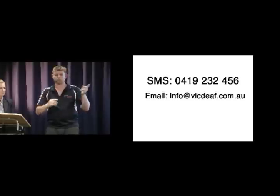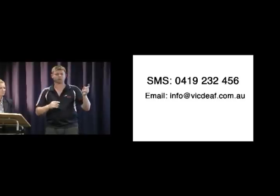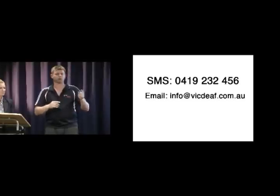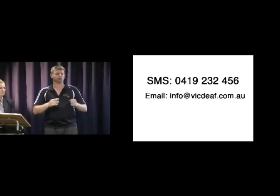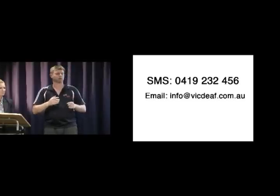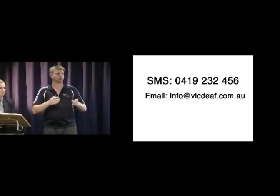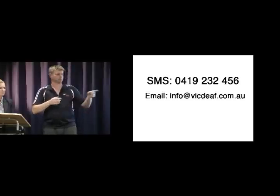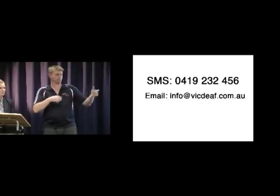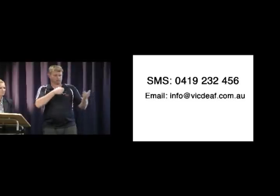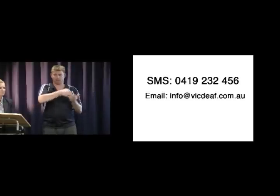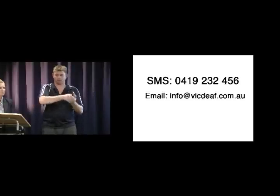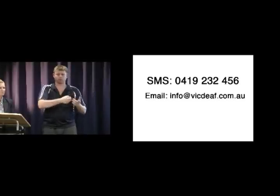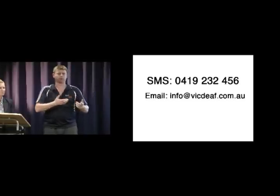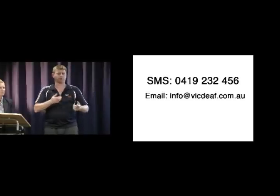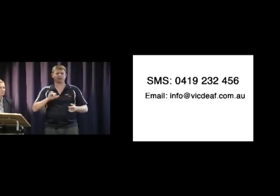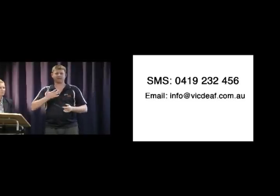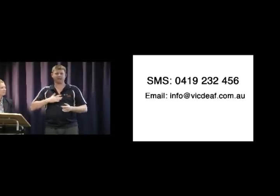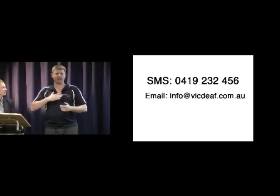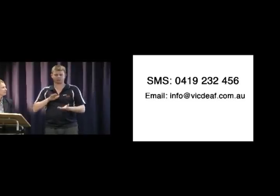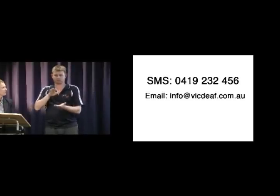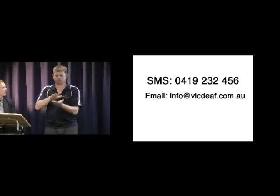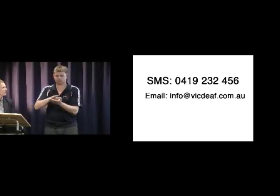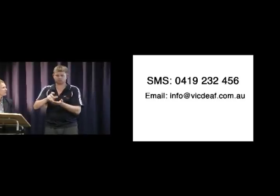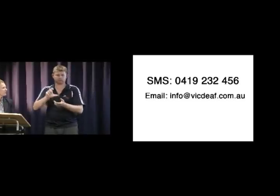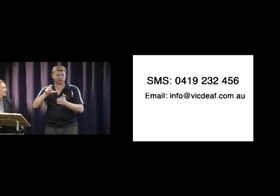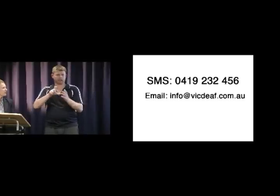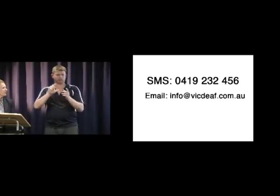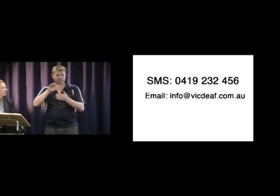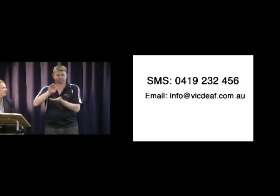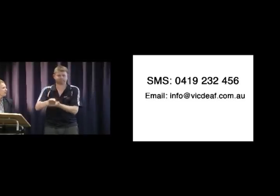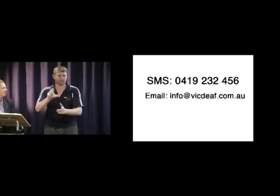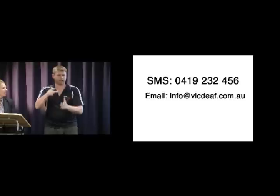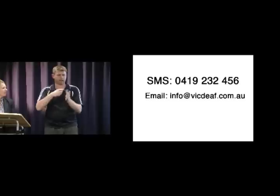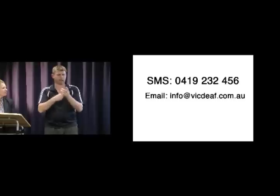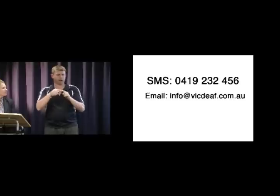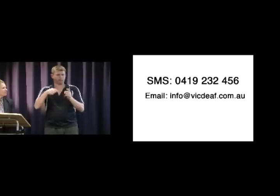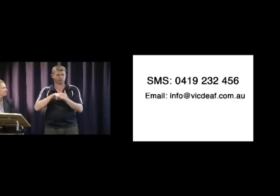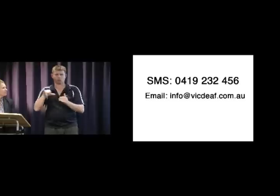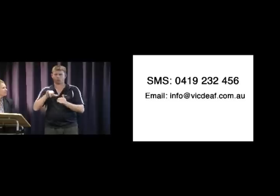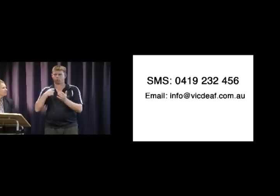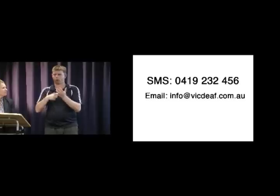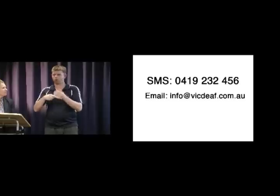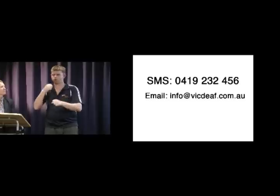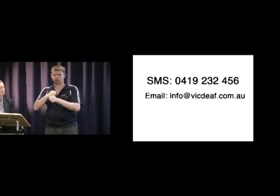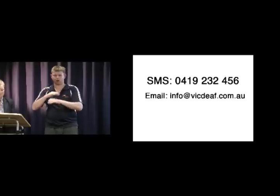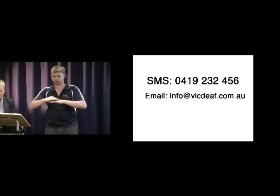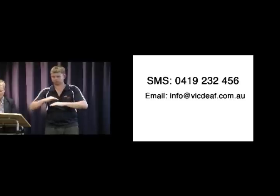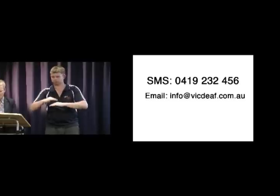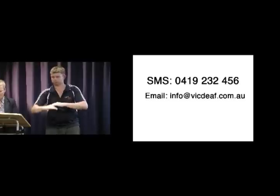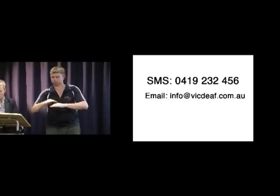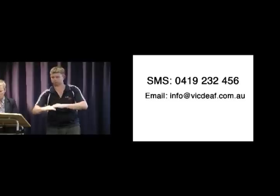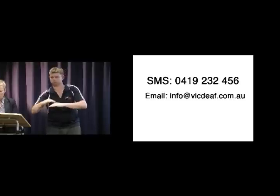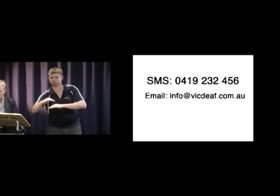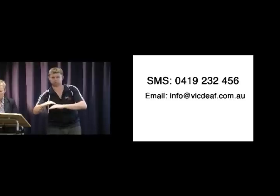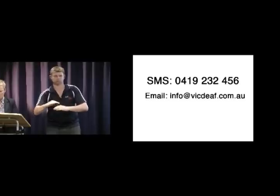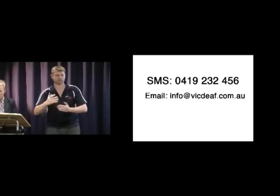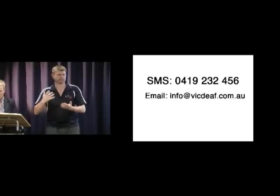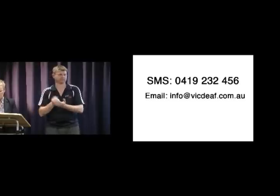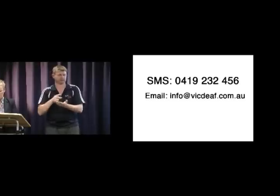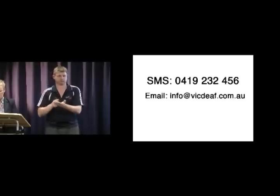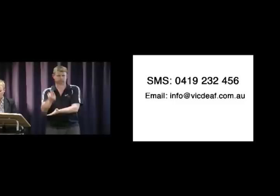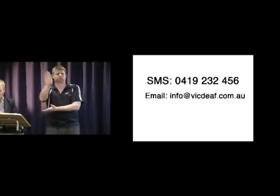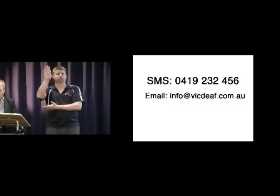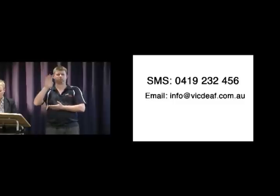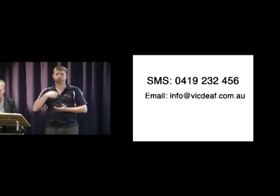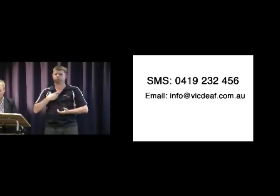And also, just one area that's really quite dangerous is the flooring down there. It can be very, very slippery. If